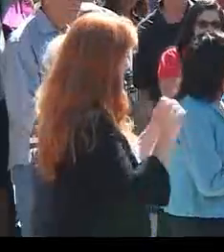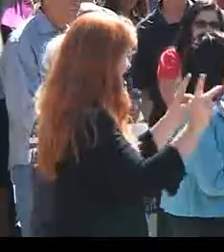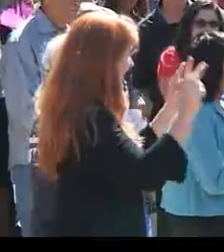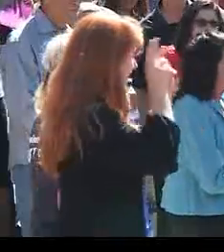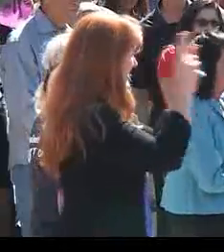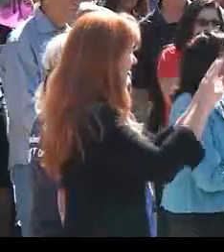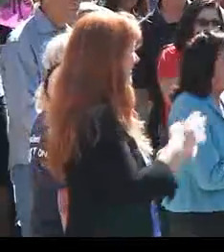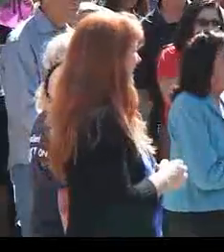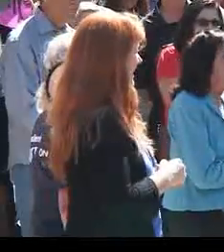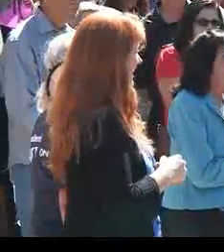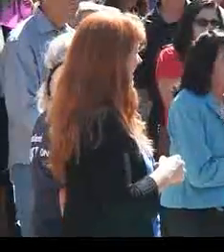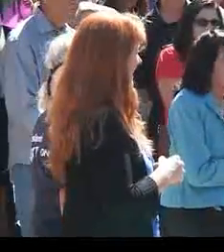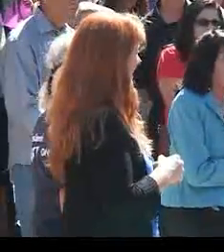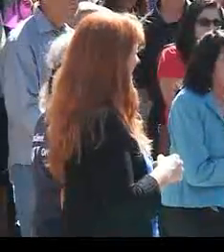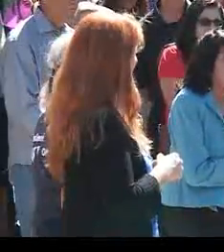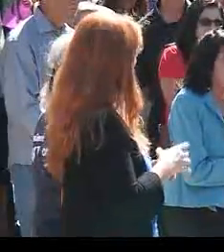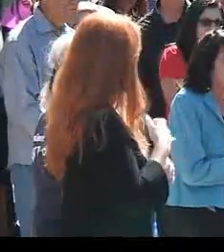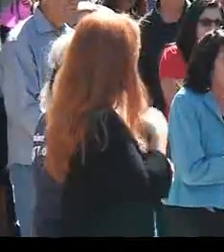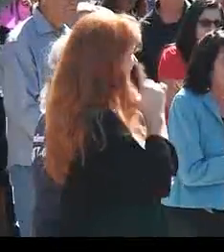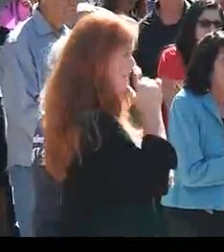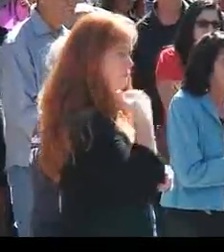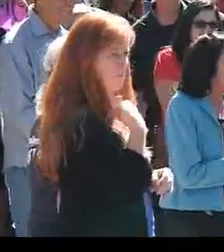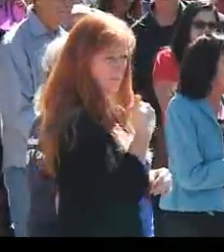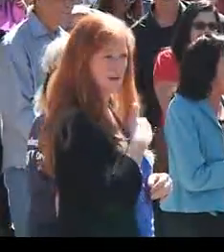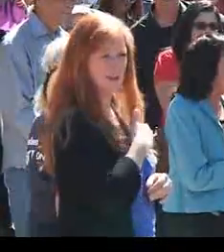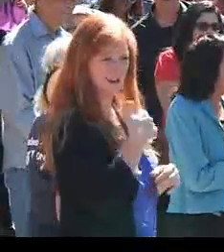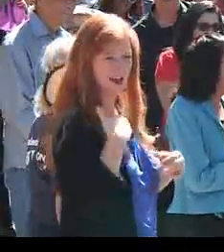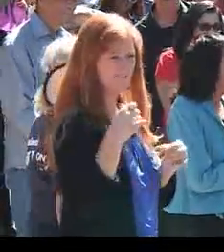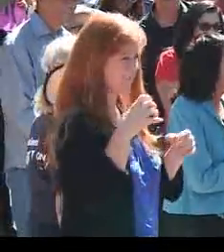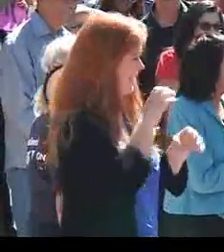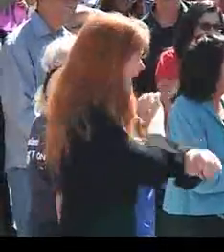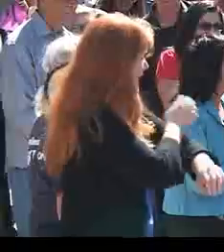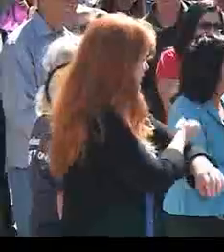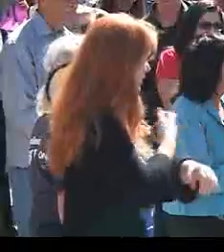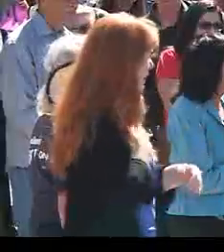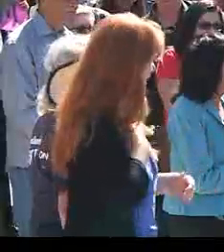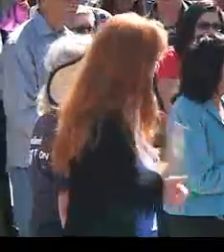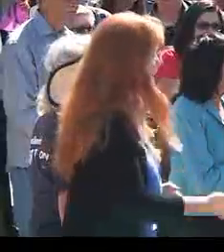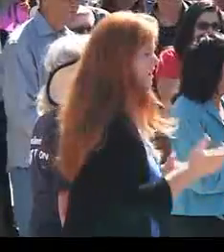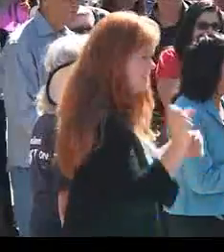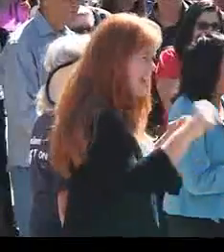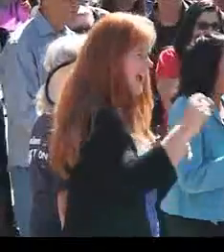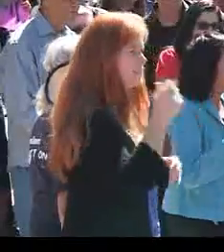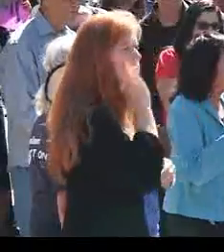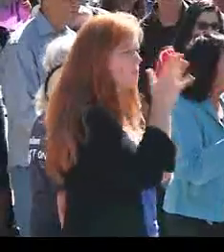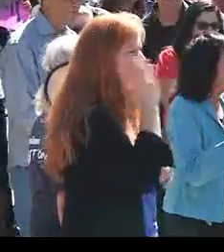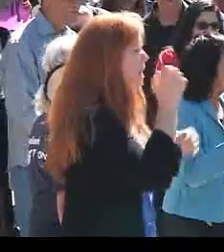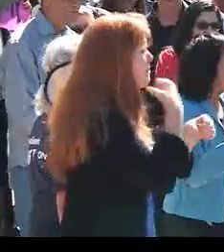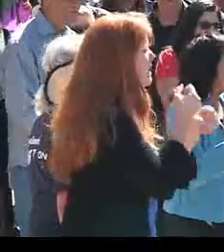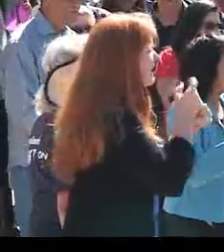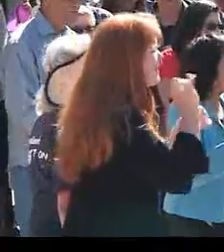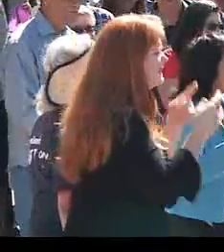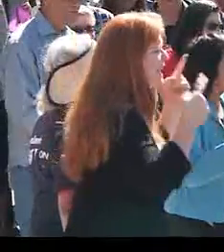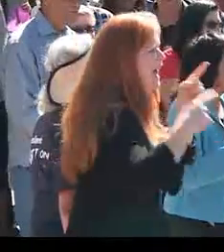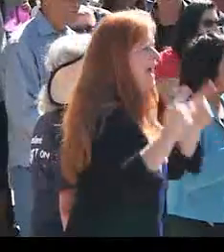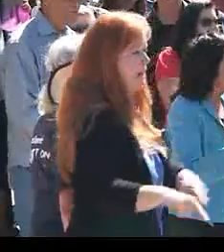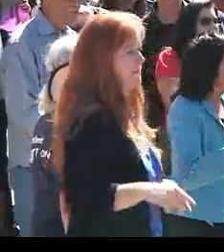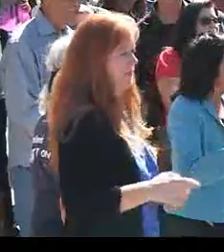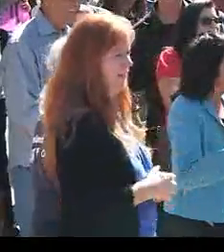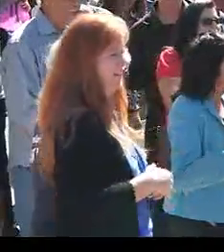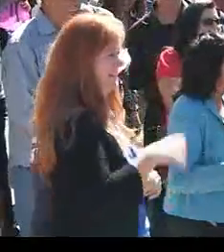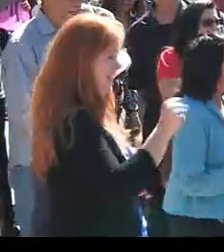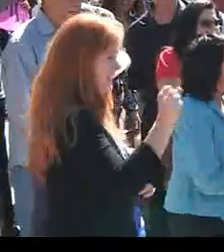we out there? Can we do it? I think we have the troops here. We got the energy. We got the will. And yes, we will make it happen. ¿Se puede o no se puede?